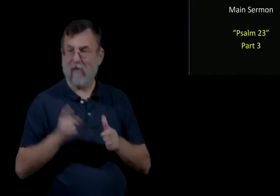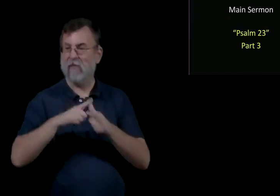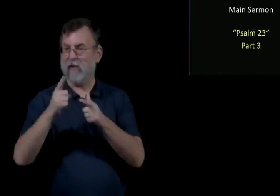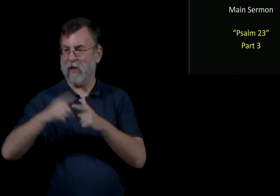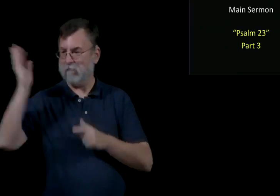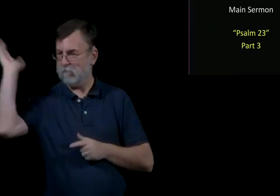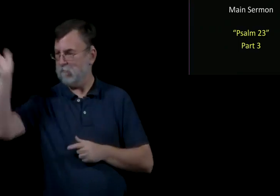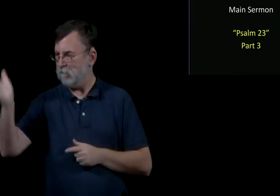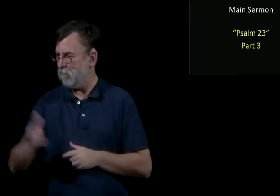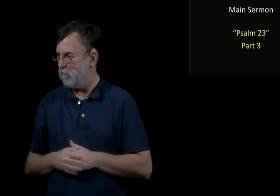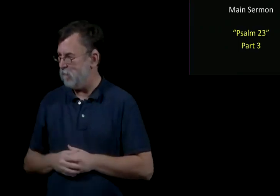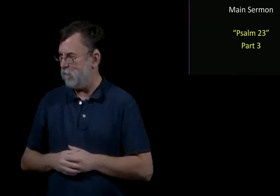sign 23rd Psalm?